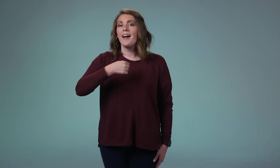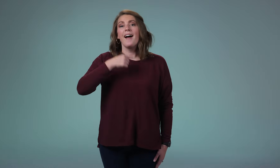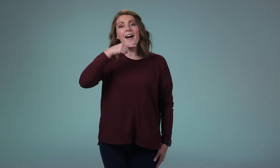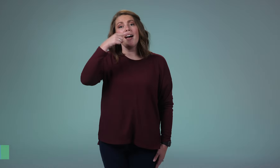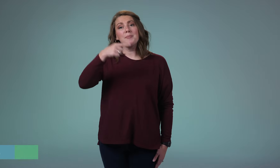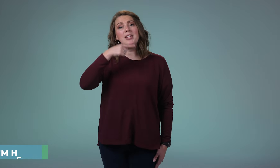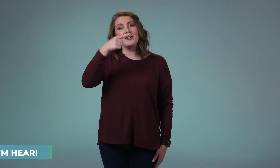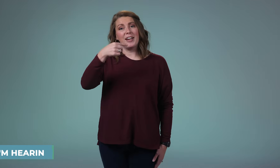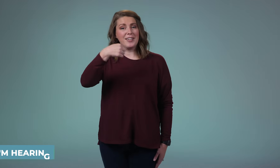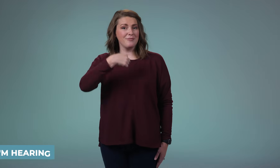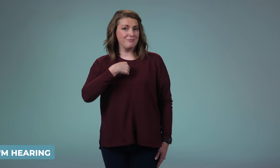I'm hearing.